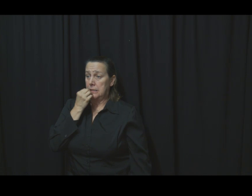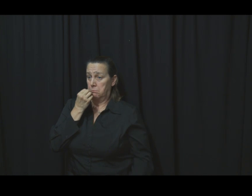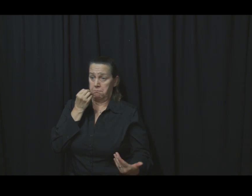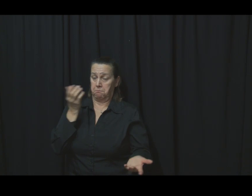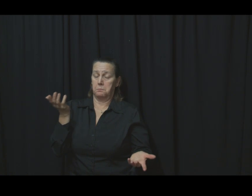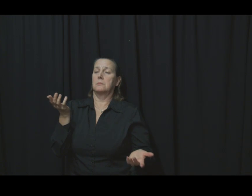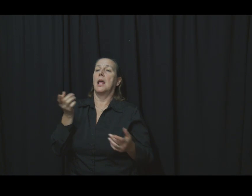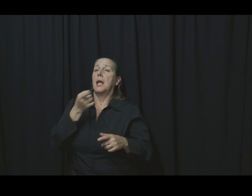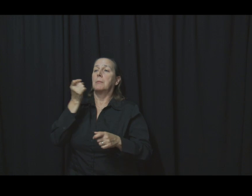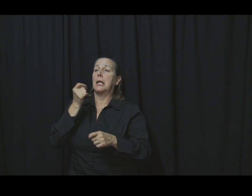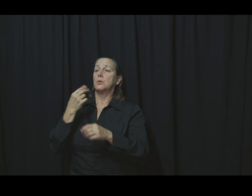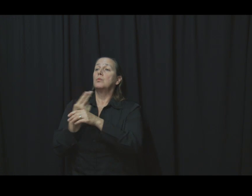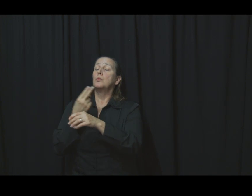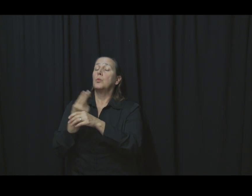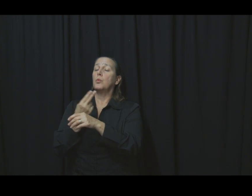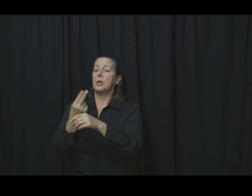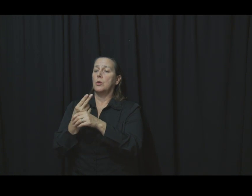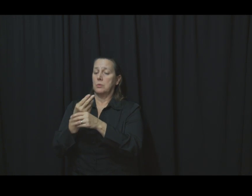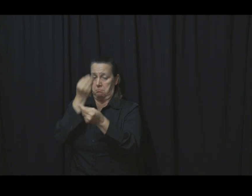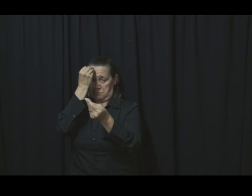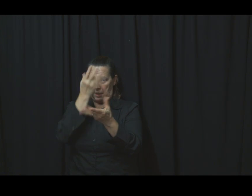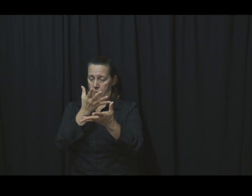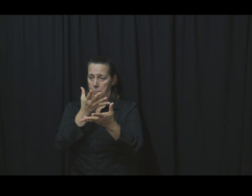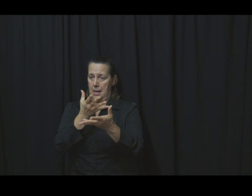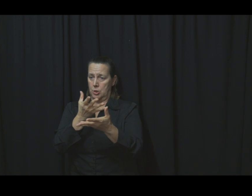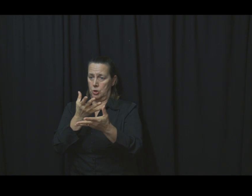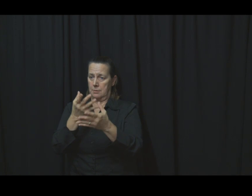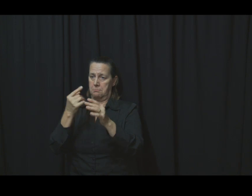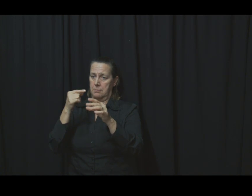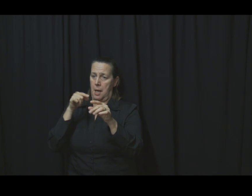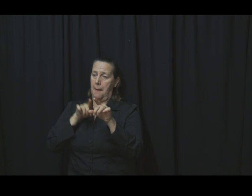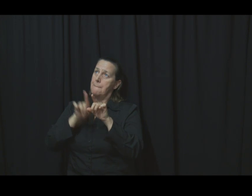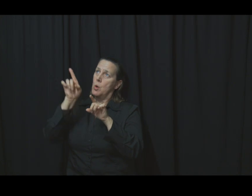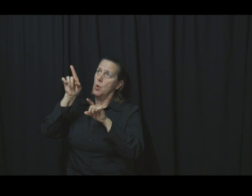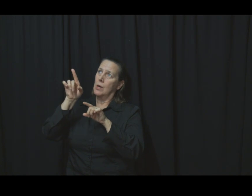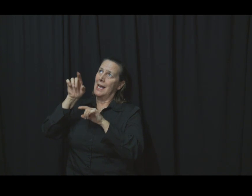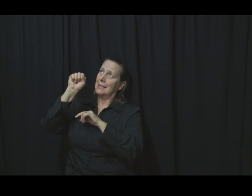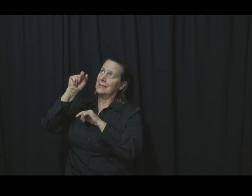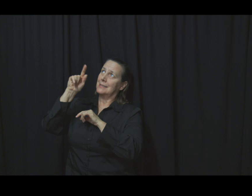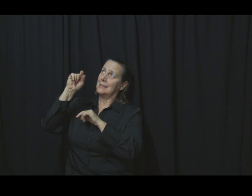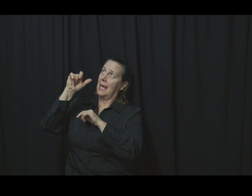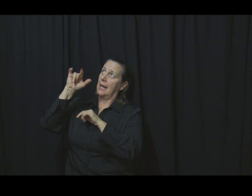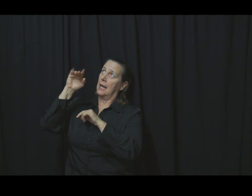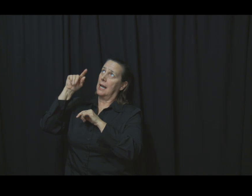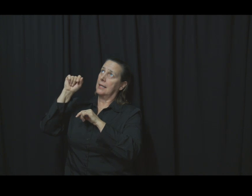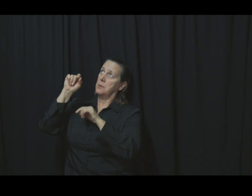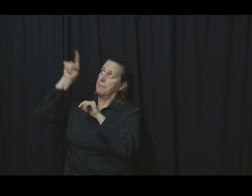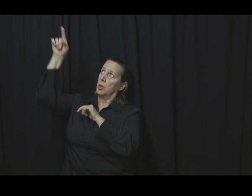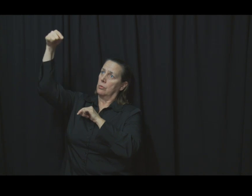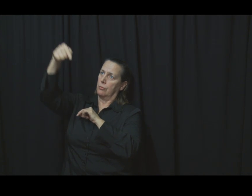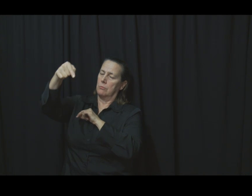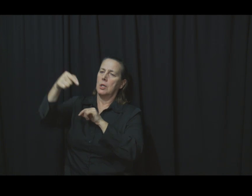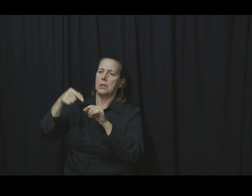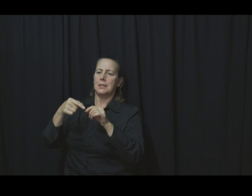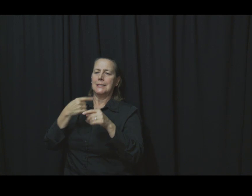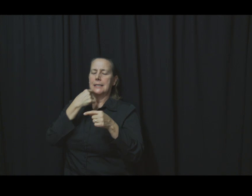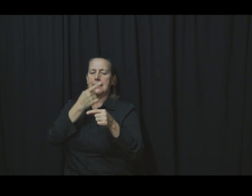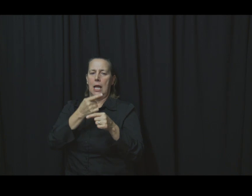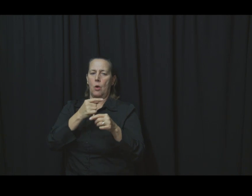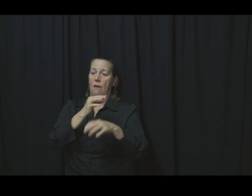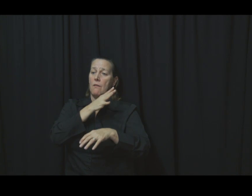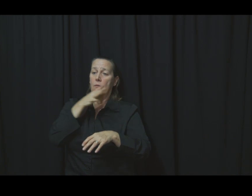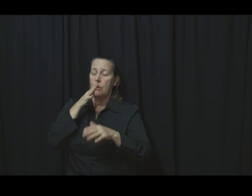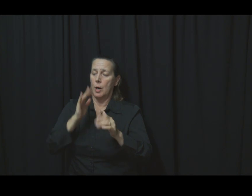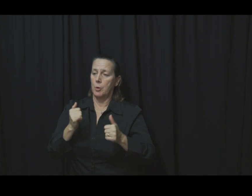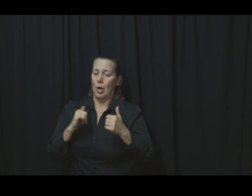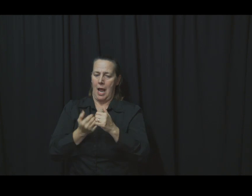we use information sent from satellites in space to plant seeds on our farms. That's how we're able to feed 7.1 billion